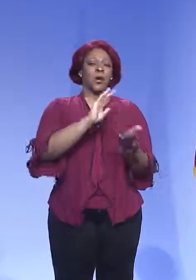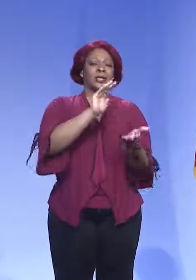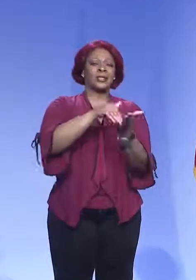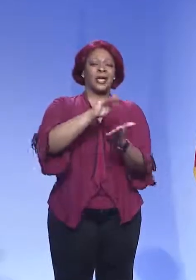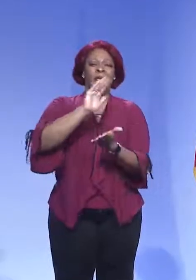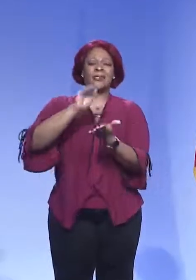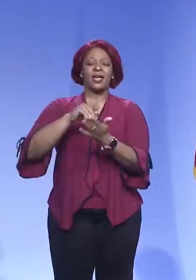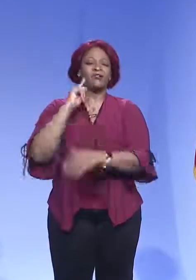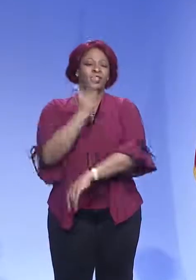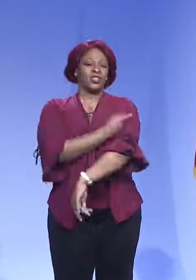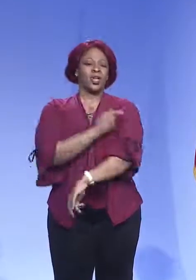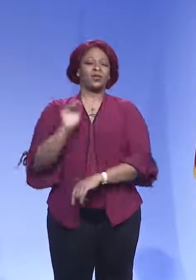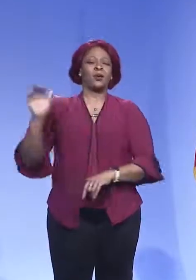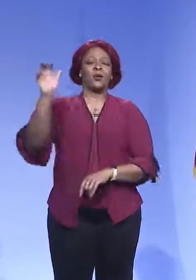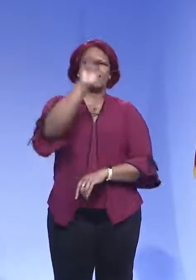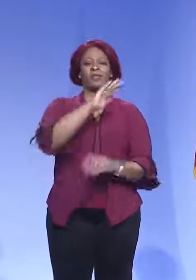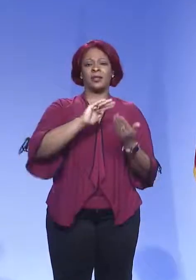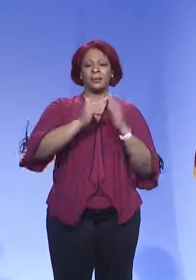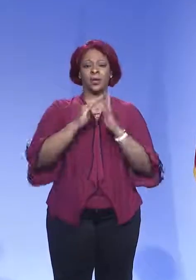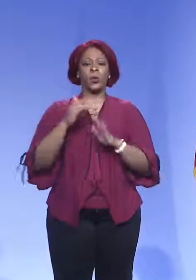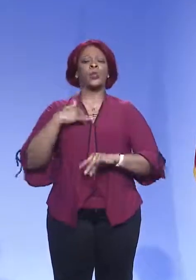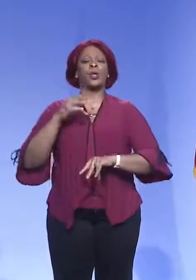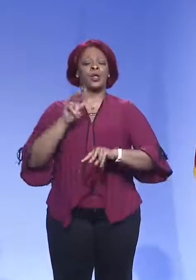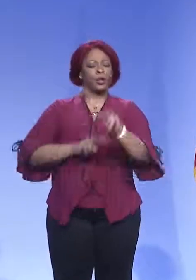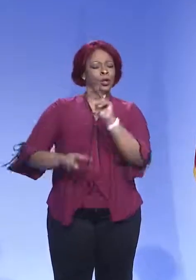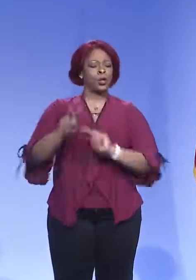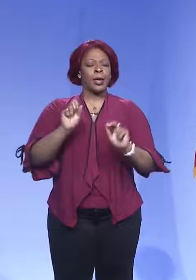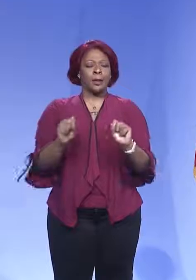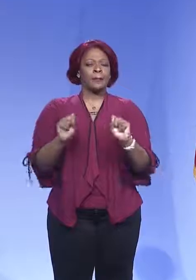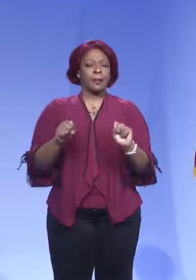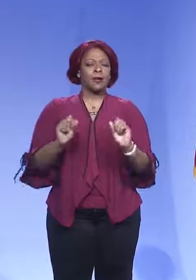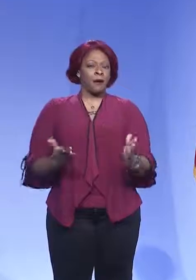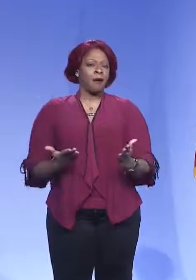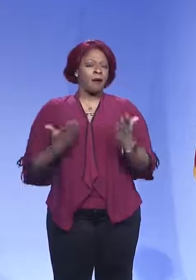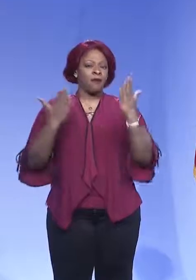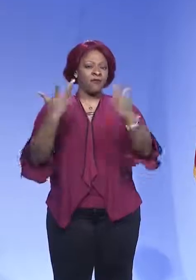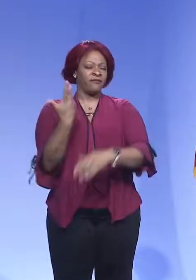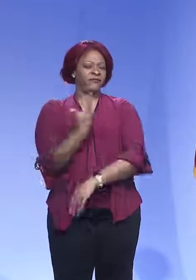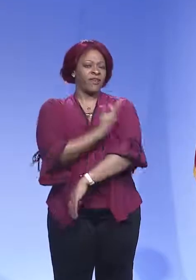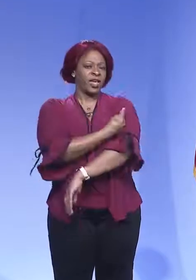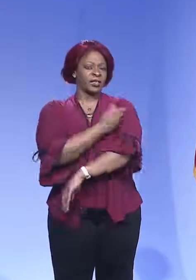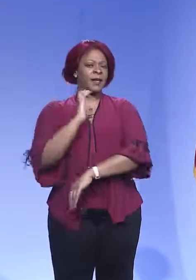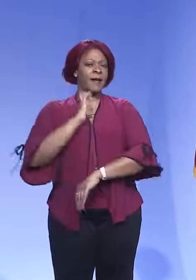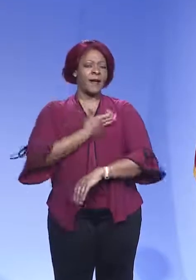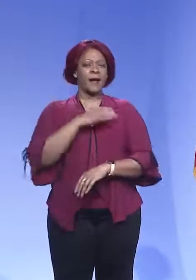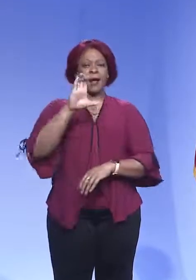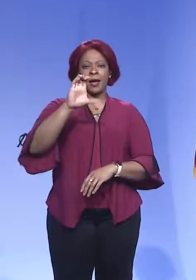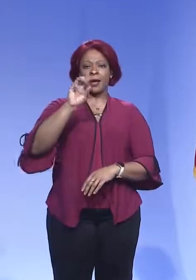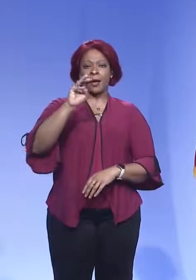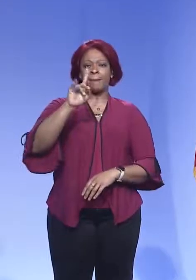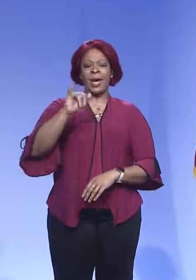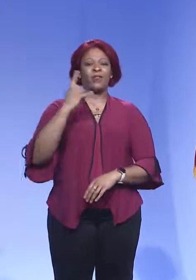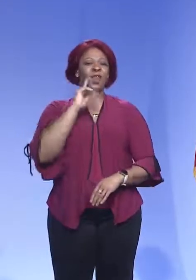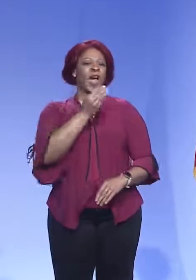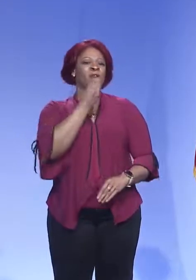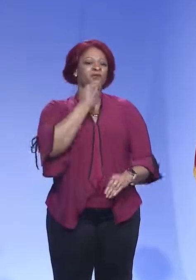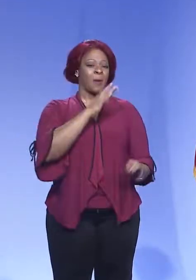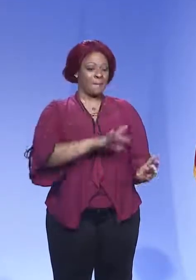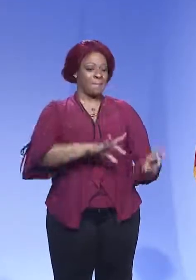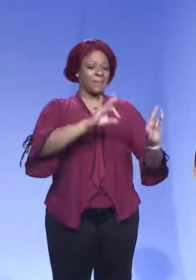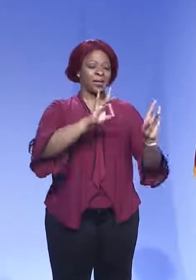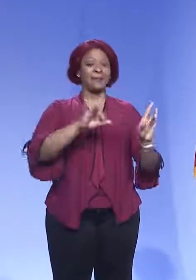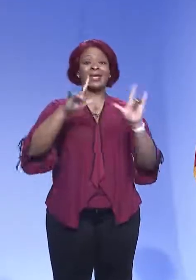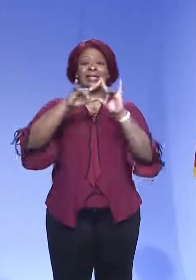throughout the community. We're also looking to be able to offer vaccine at our commodity site for seniors that come